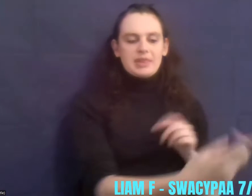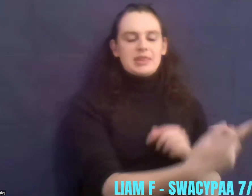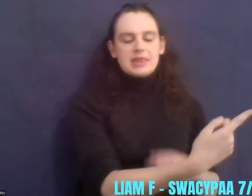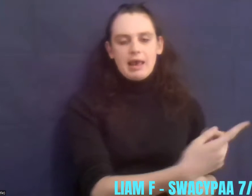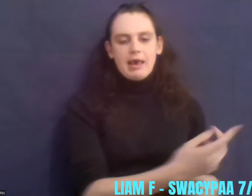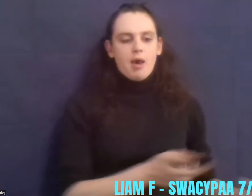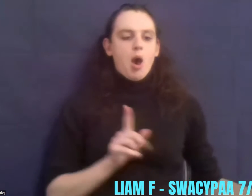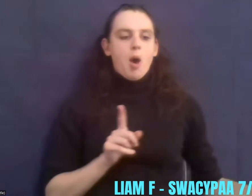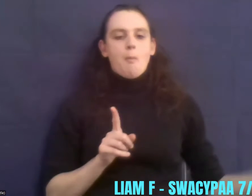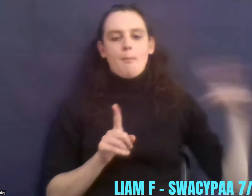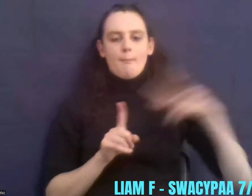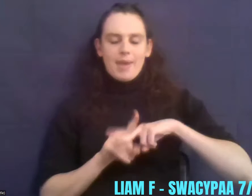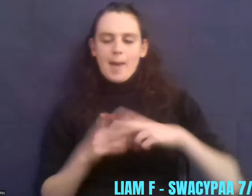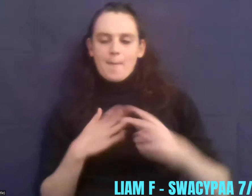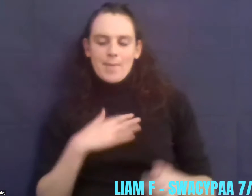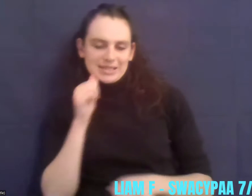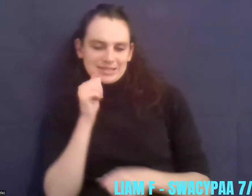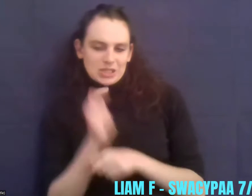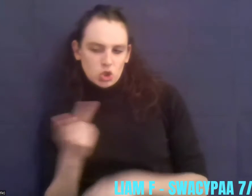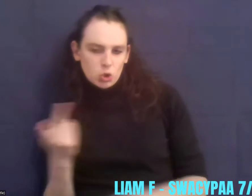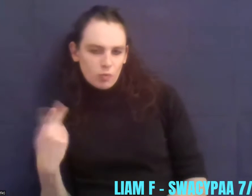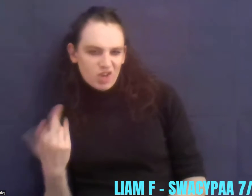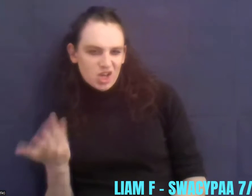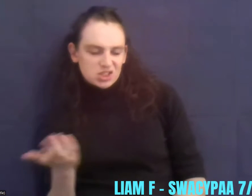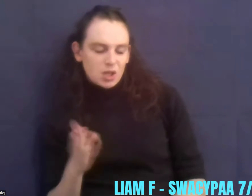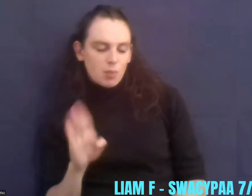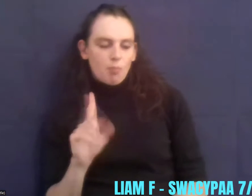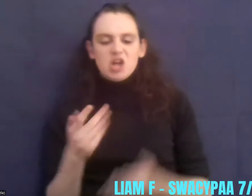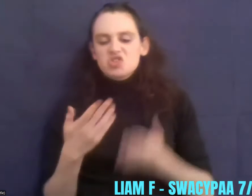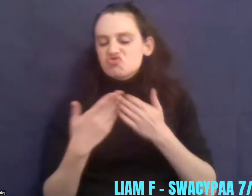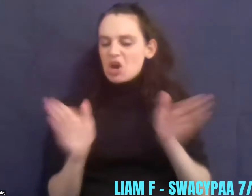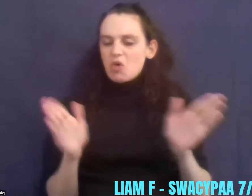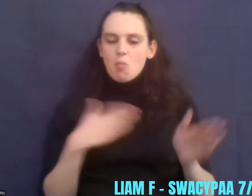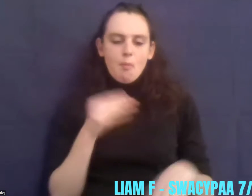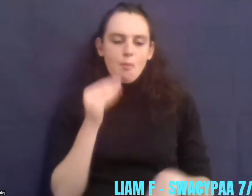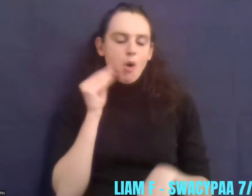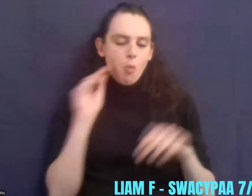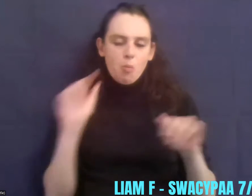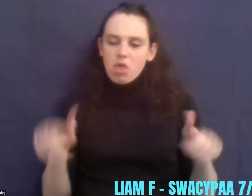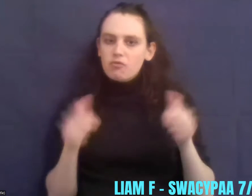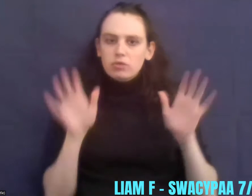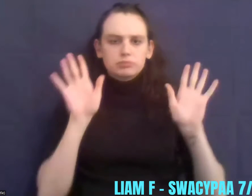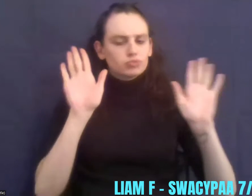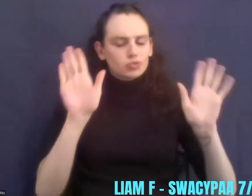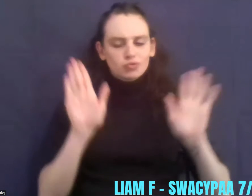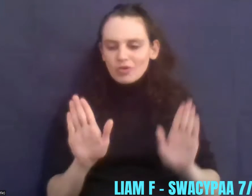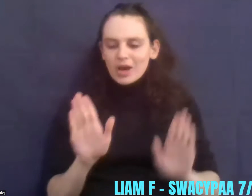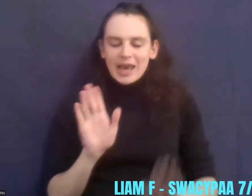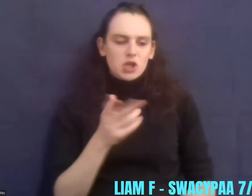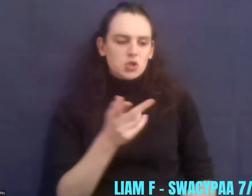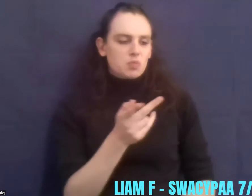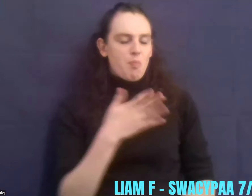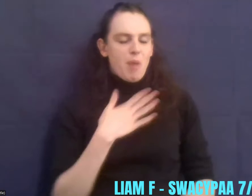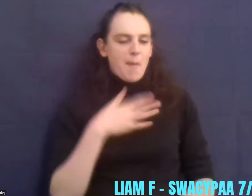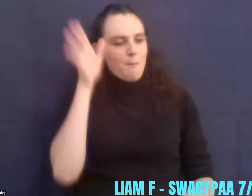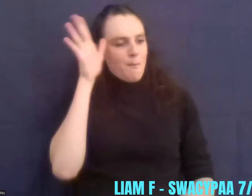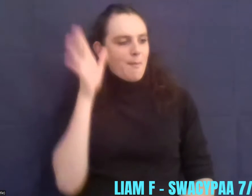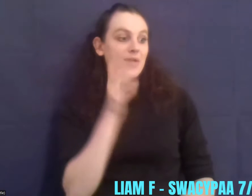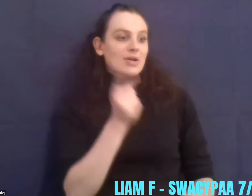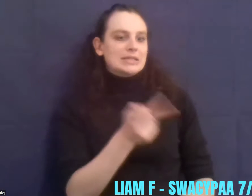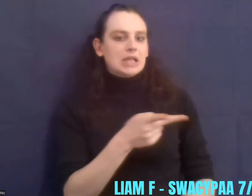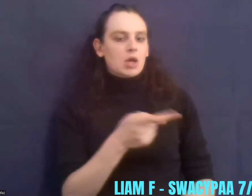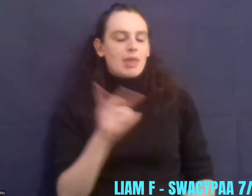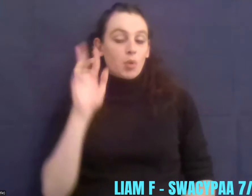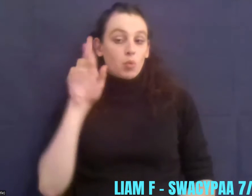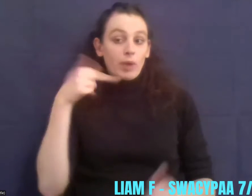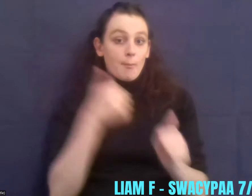life. Nothing that I could ever try and have the excuse that that is the reason that I'm an